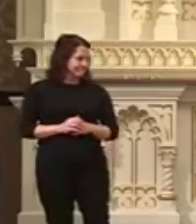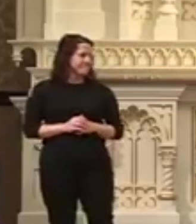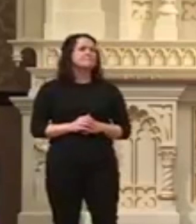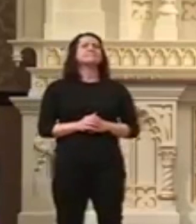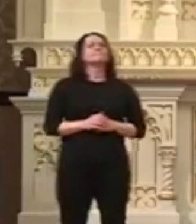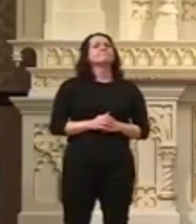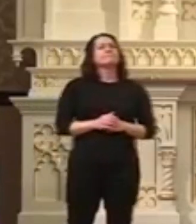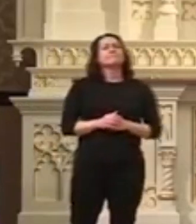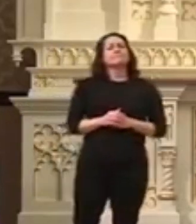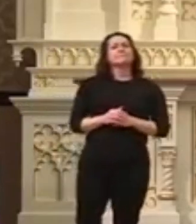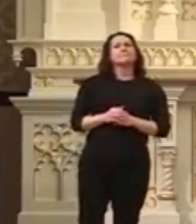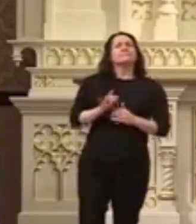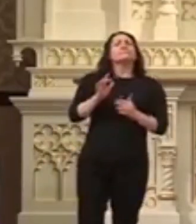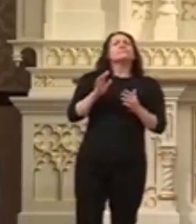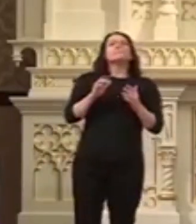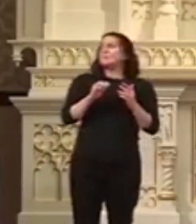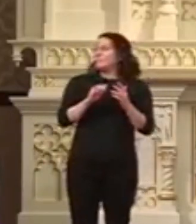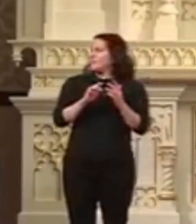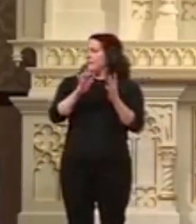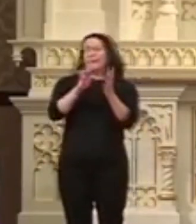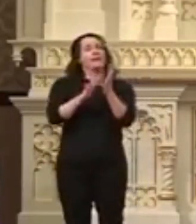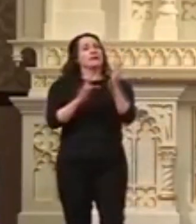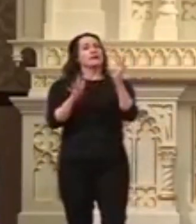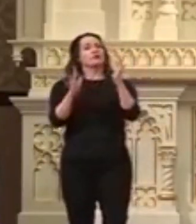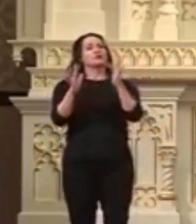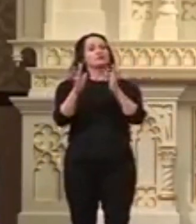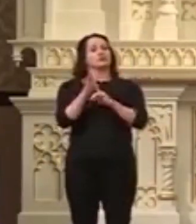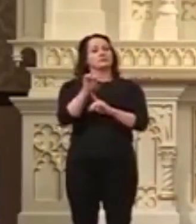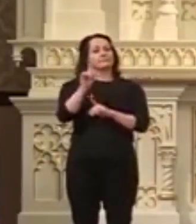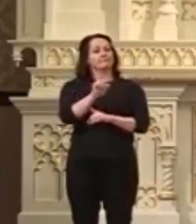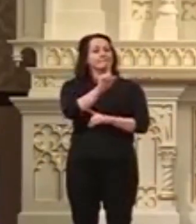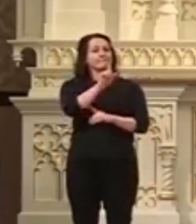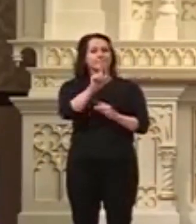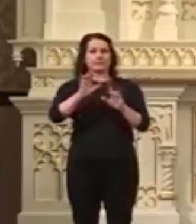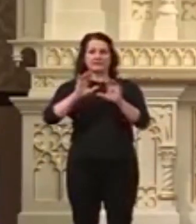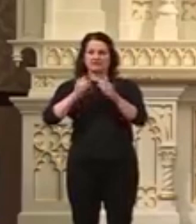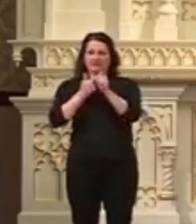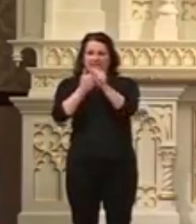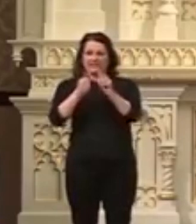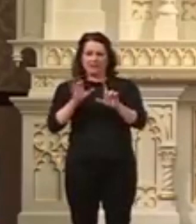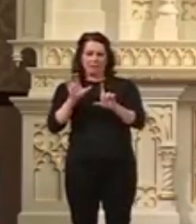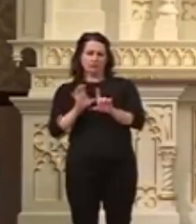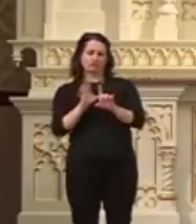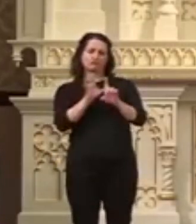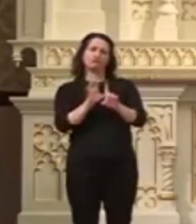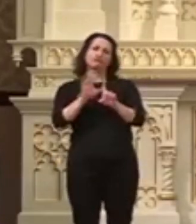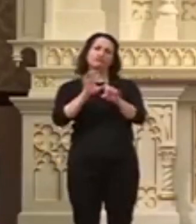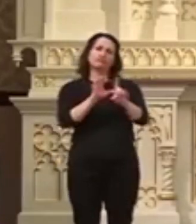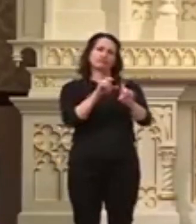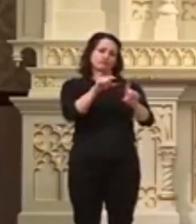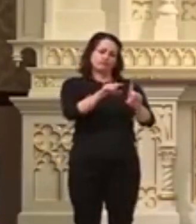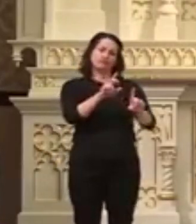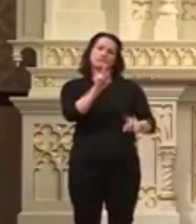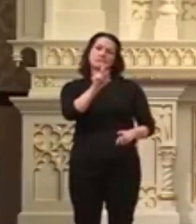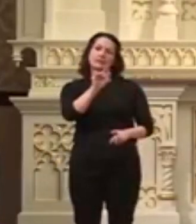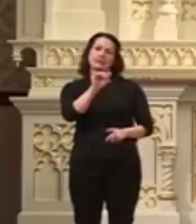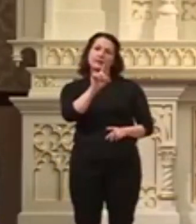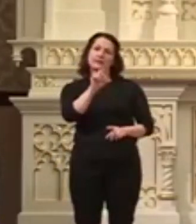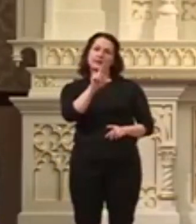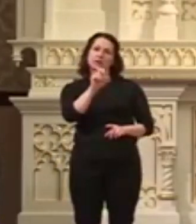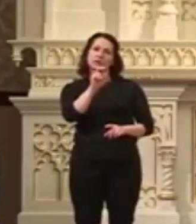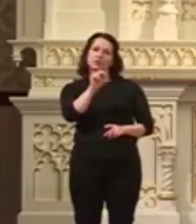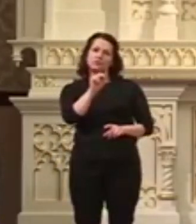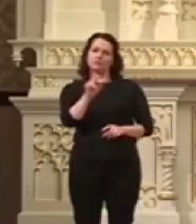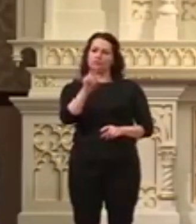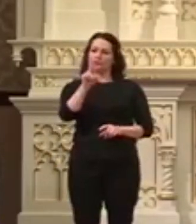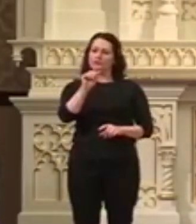Jesus went out with his disciples across the Kidron Valley to where there was a garden into